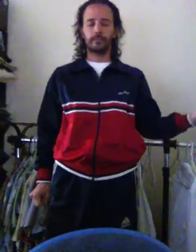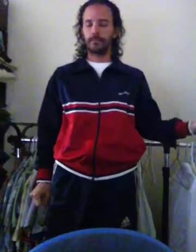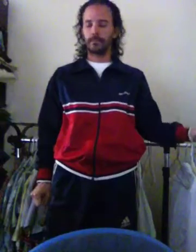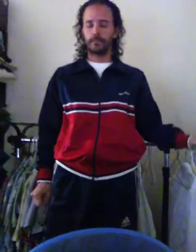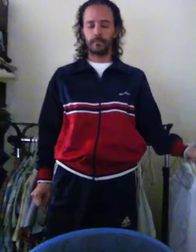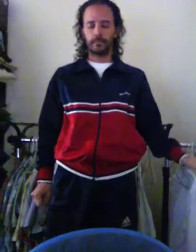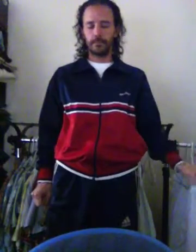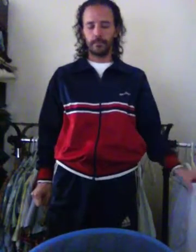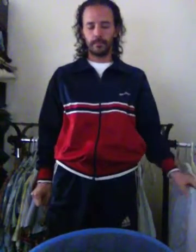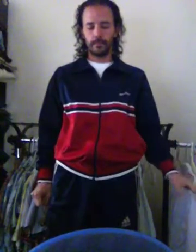don't wake me up.